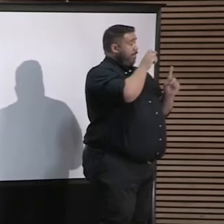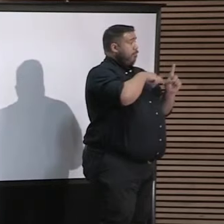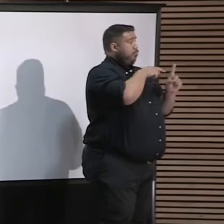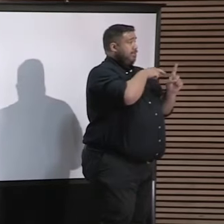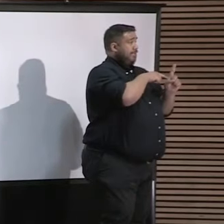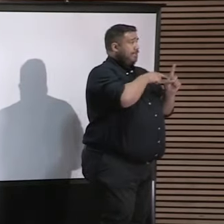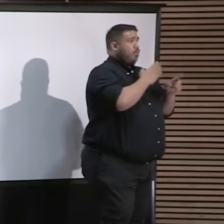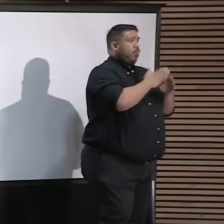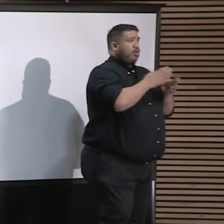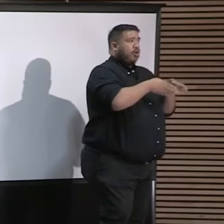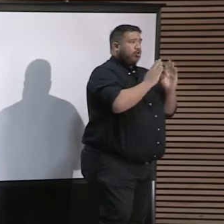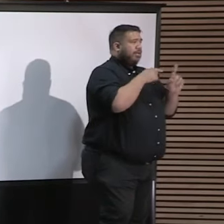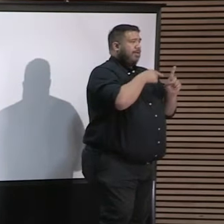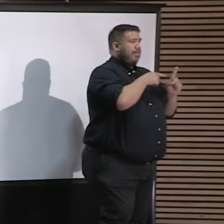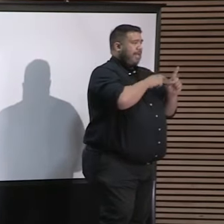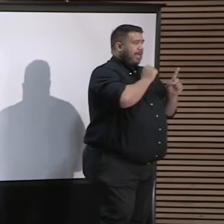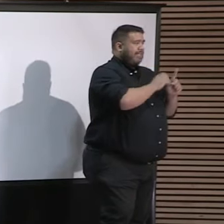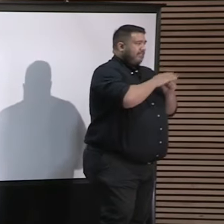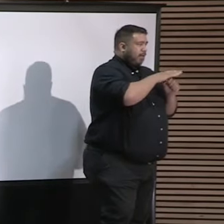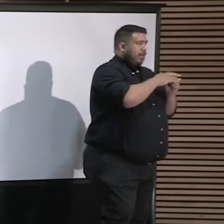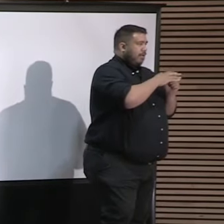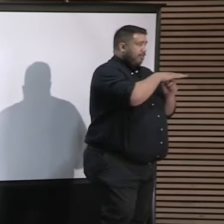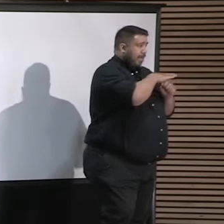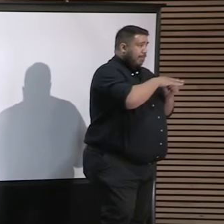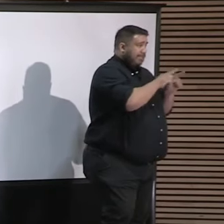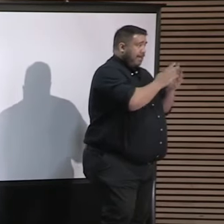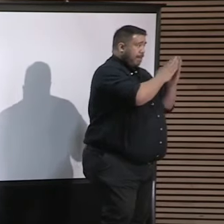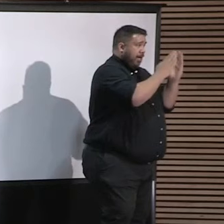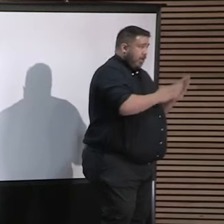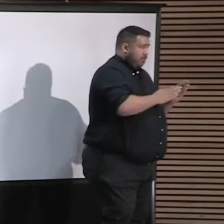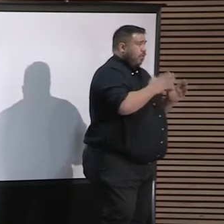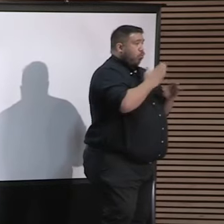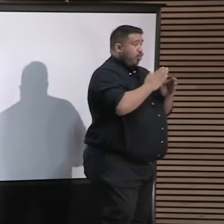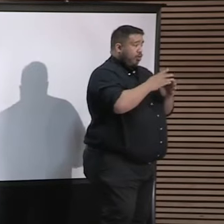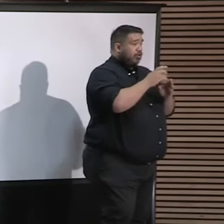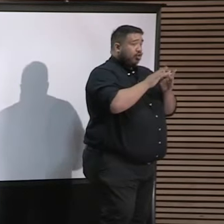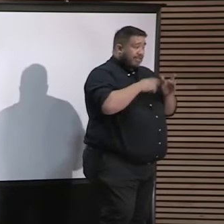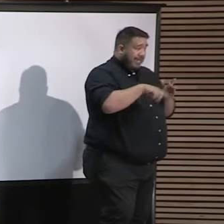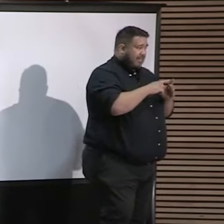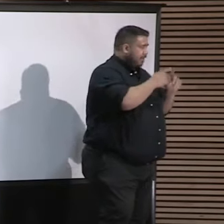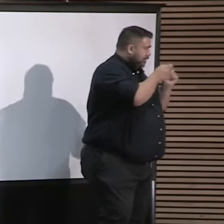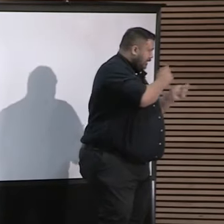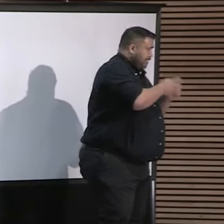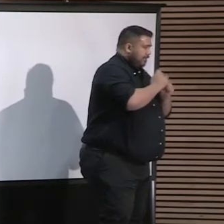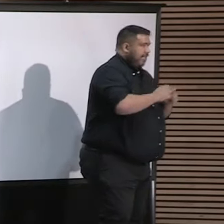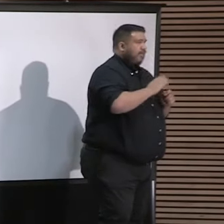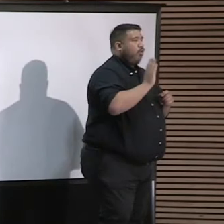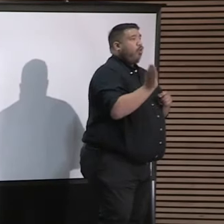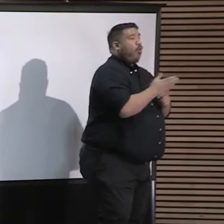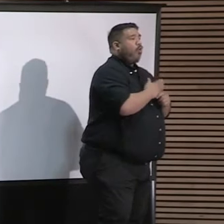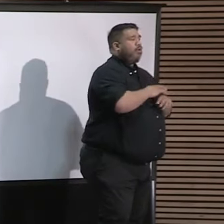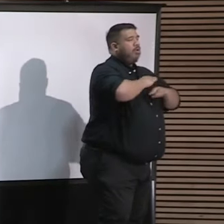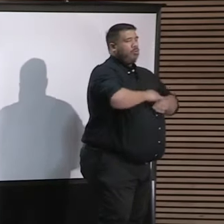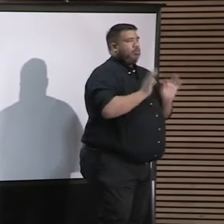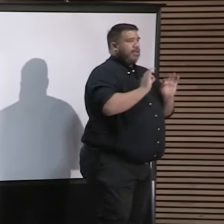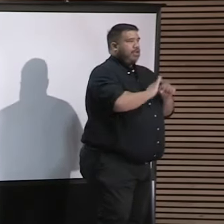household and the work contacts that have been tested have all come back negative. So that is a